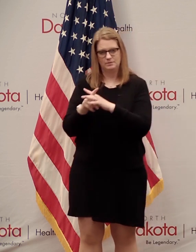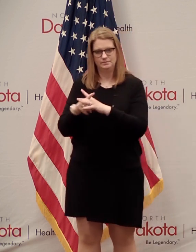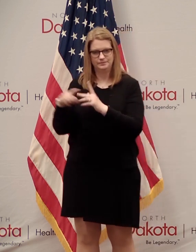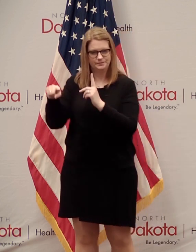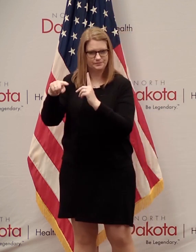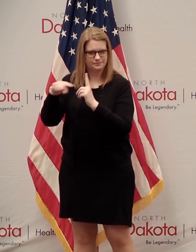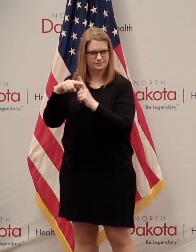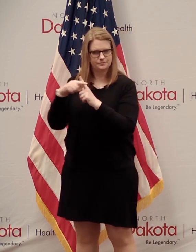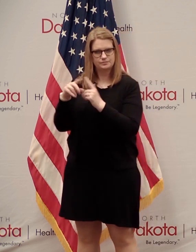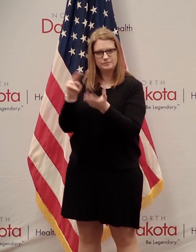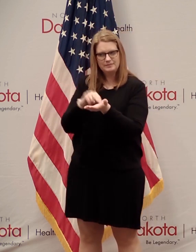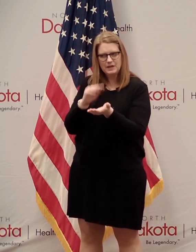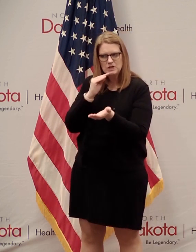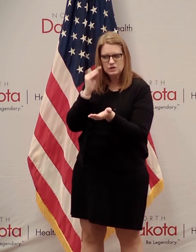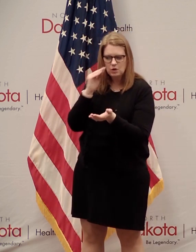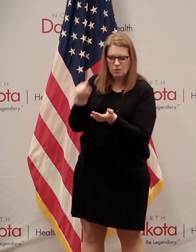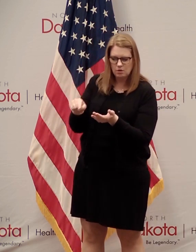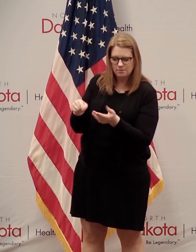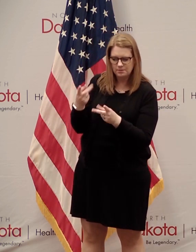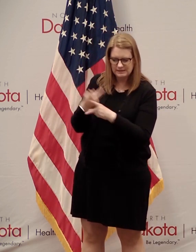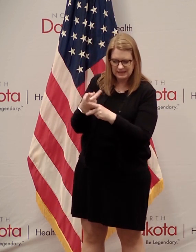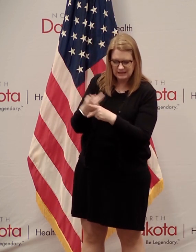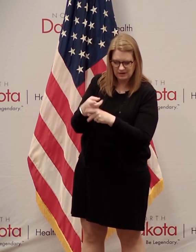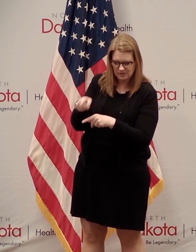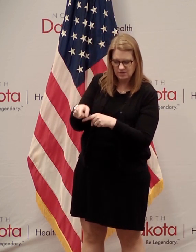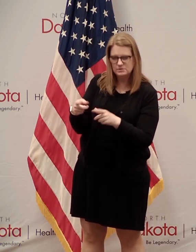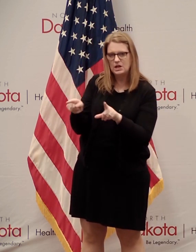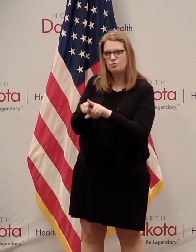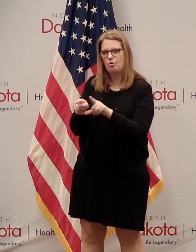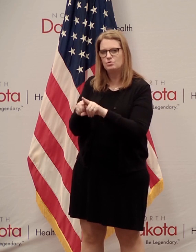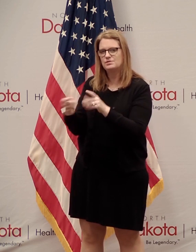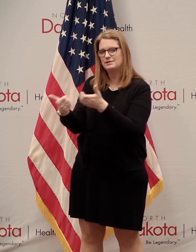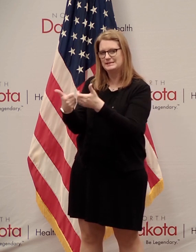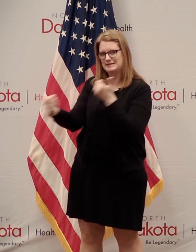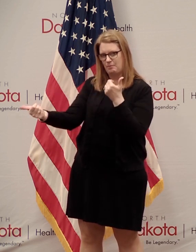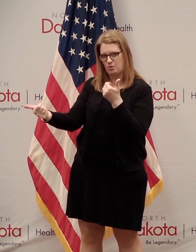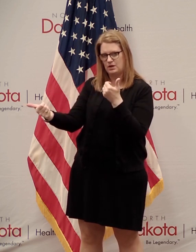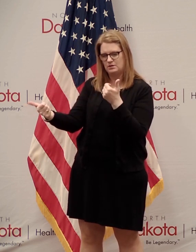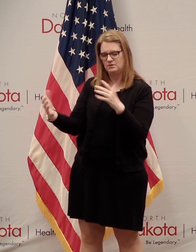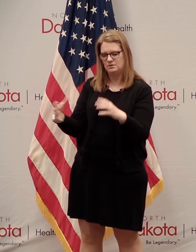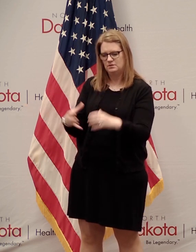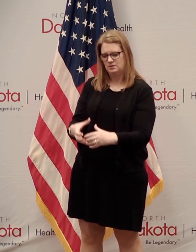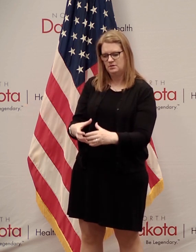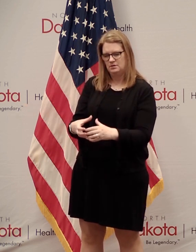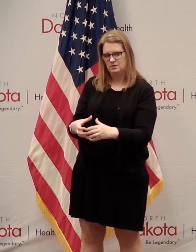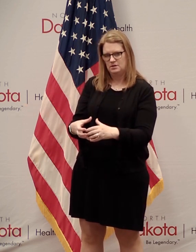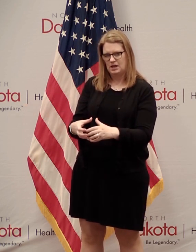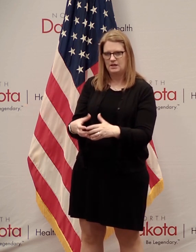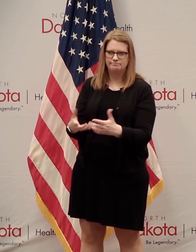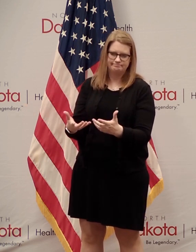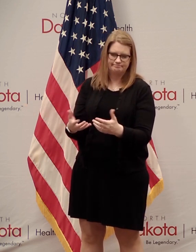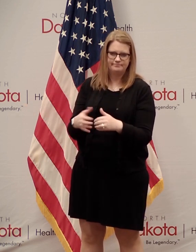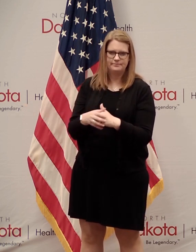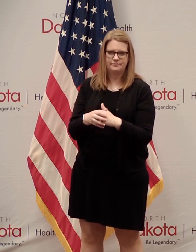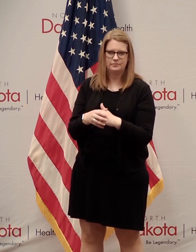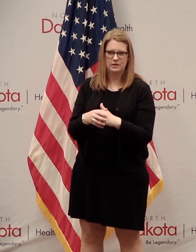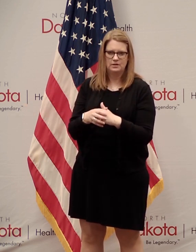we have that individual well cared for and separated from others to slow the spread? And how can we not reintroduce